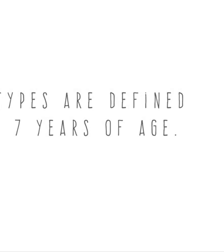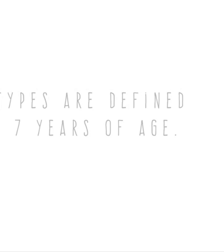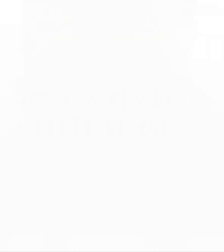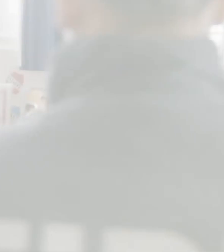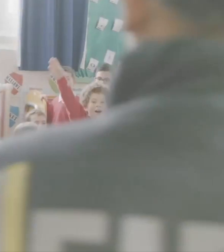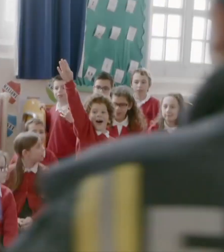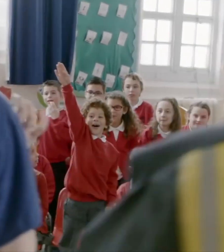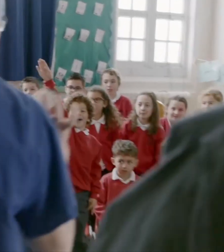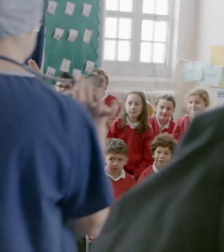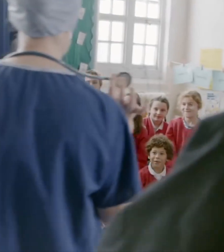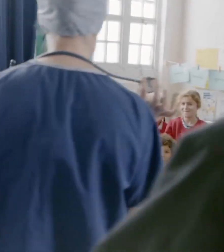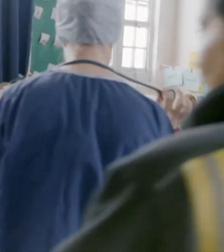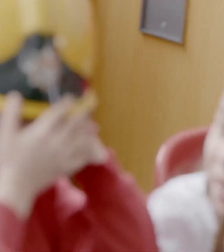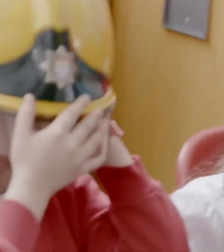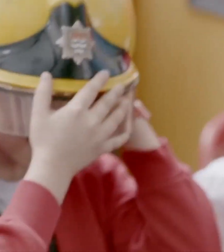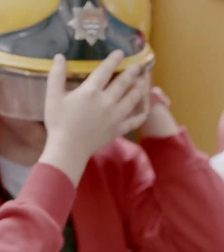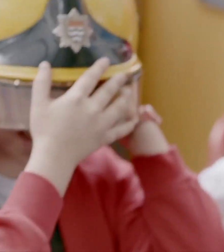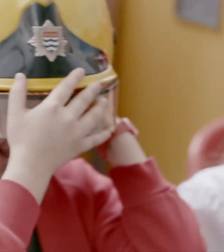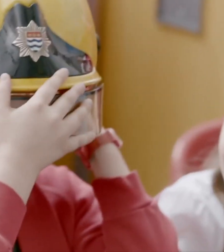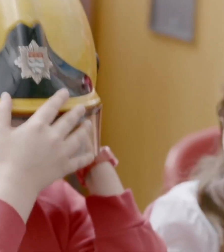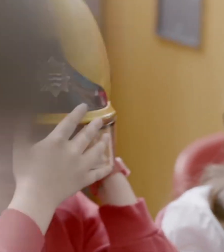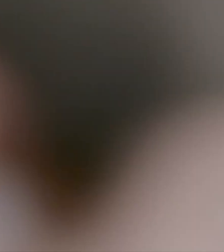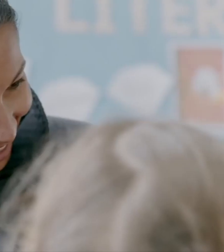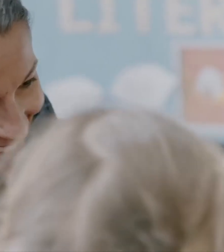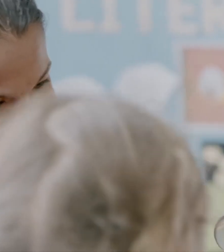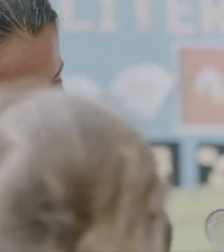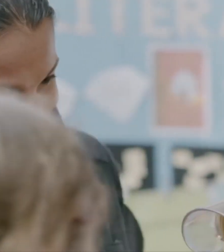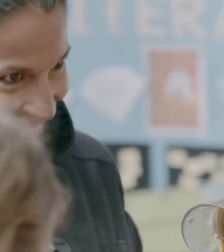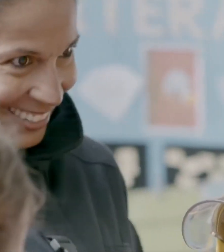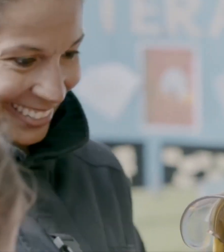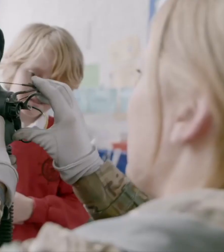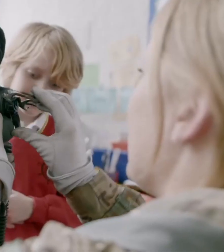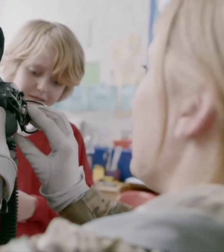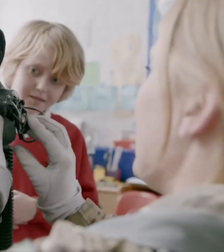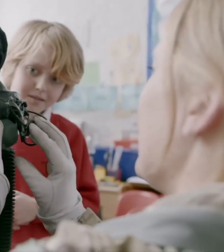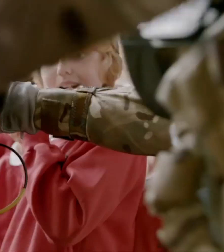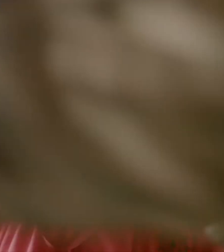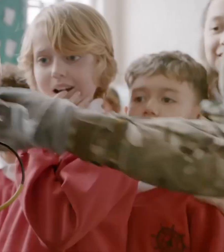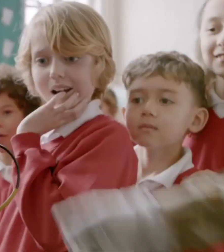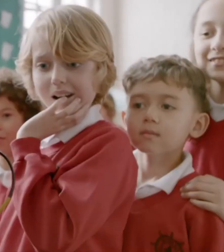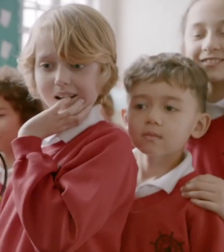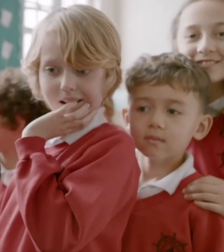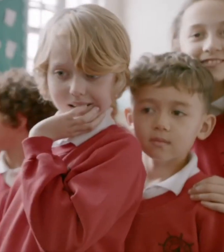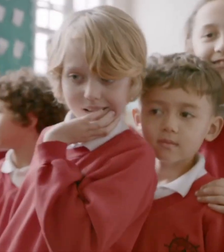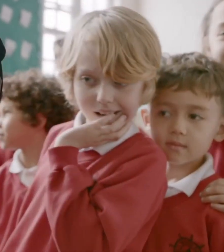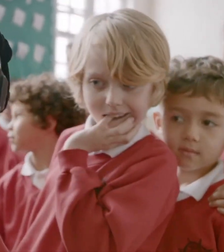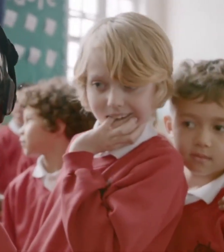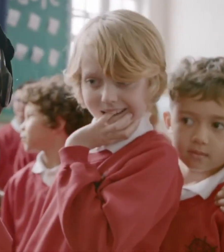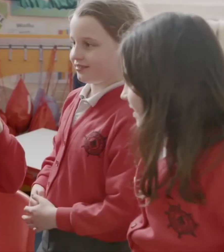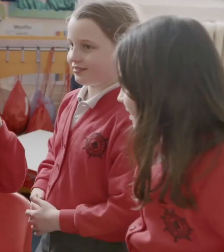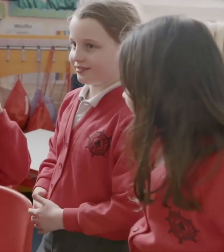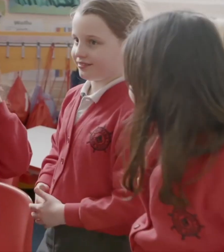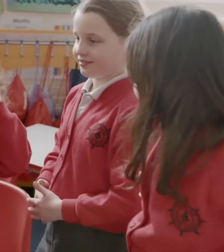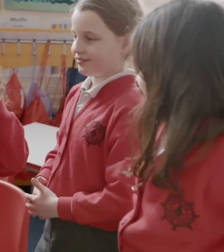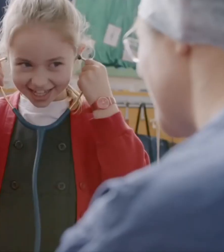So who wants to know how to do an operation? Who's putting it on? I'll try my stethoscope. We'll put this in here. What does it look like? There you go. Now you're a proper fighter pilot. So